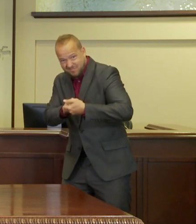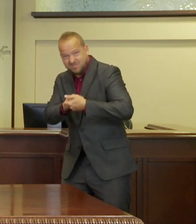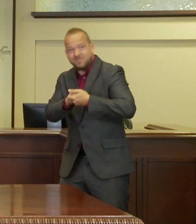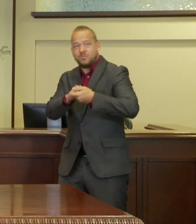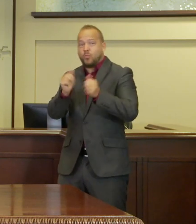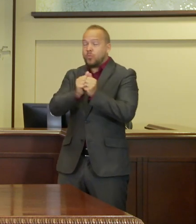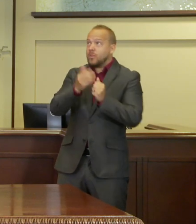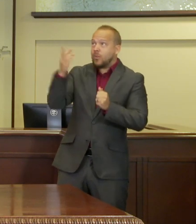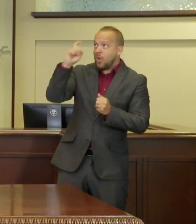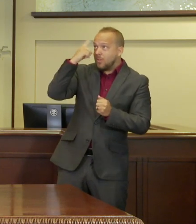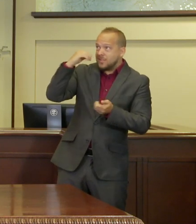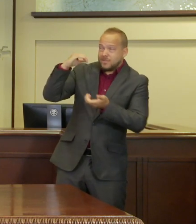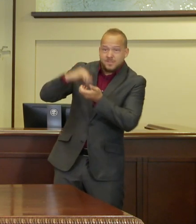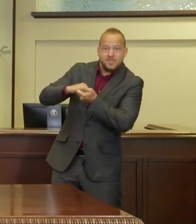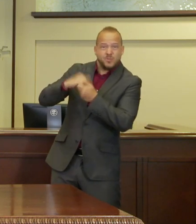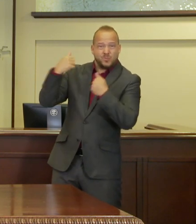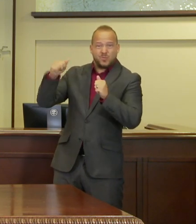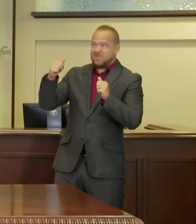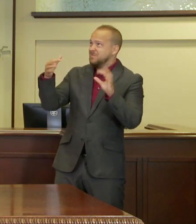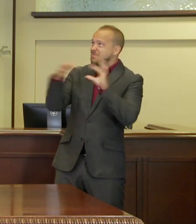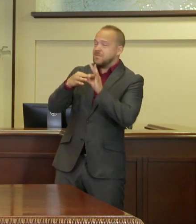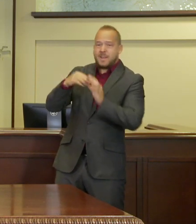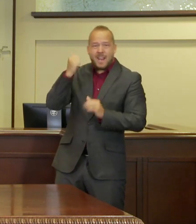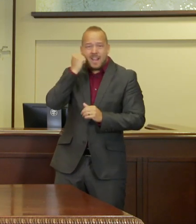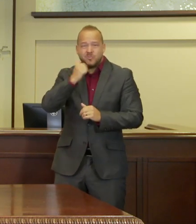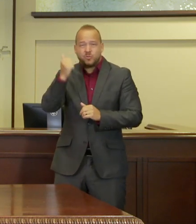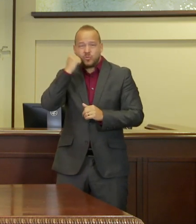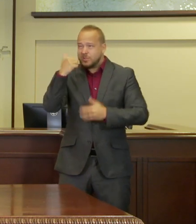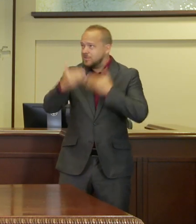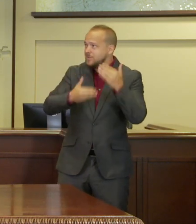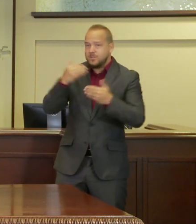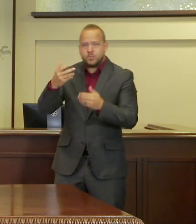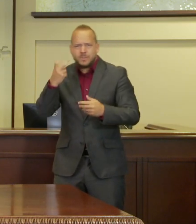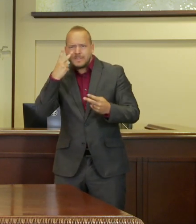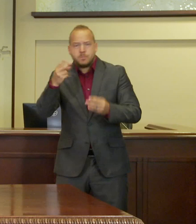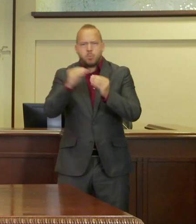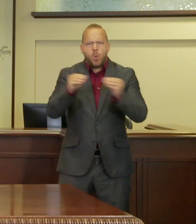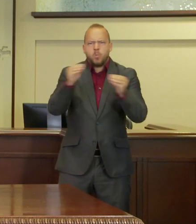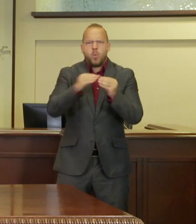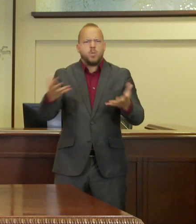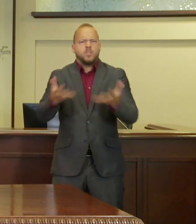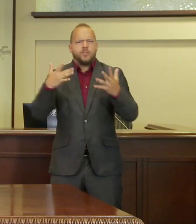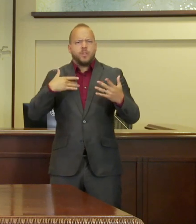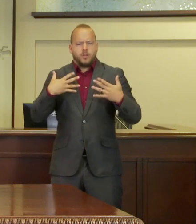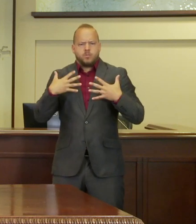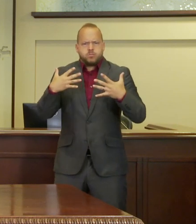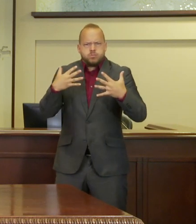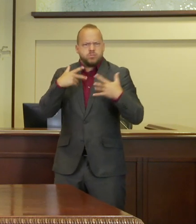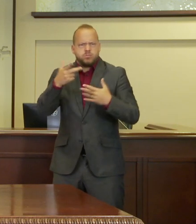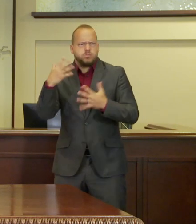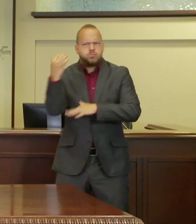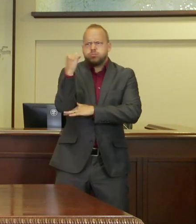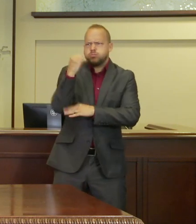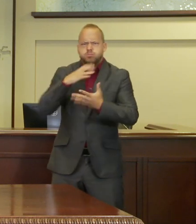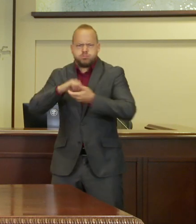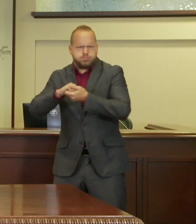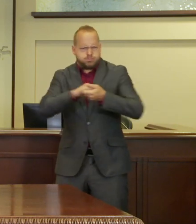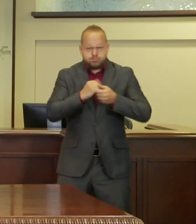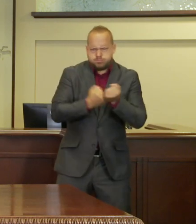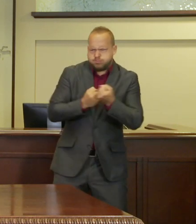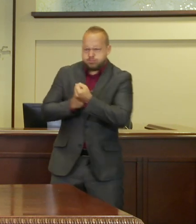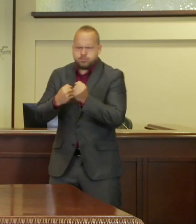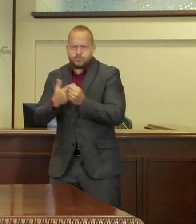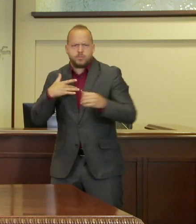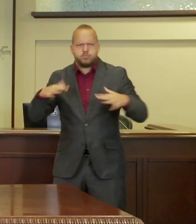each passing day, there seems to be even more energy, more solidarity. Over the past week,